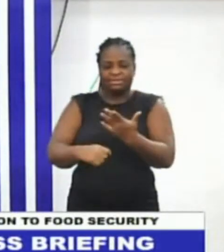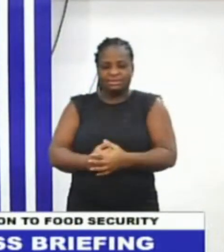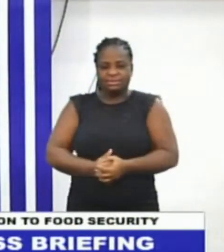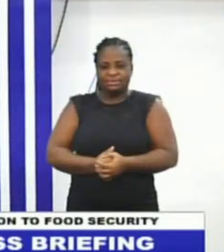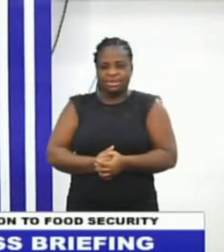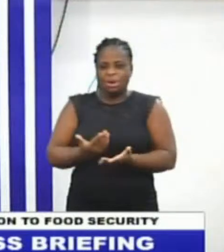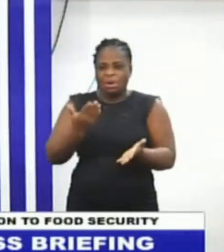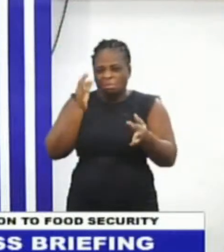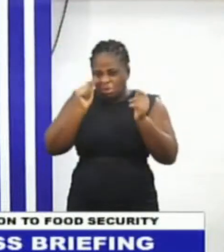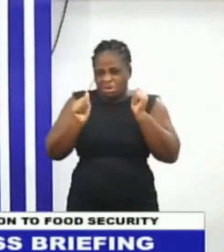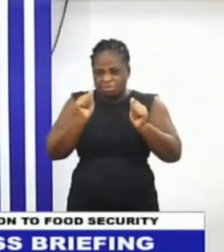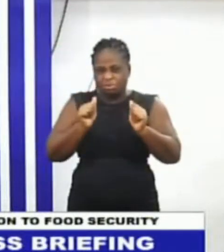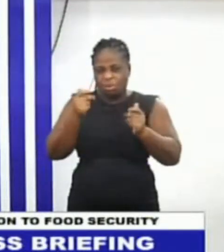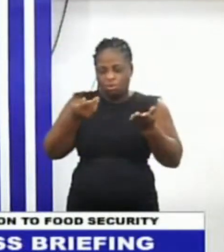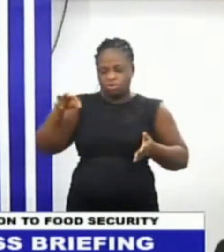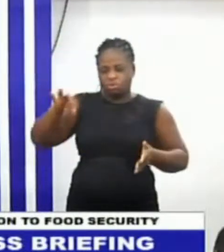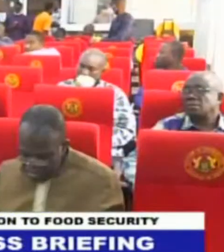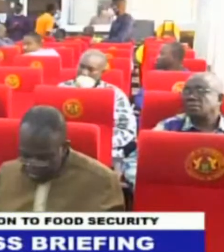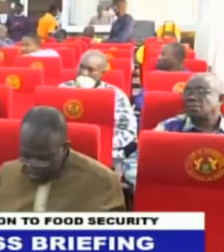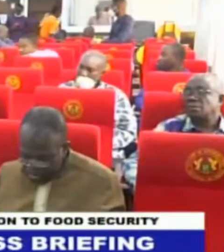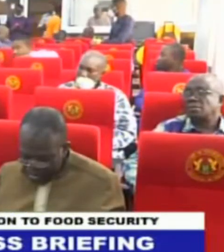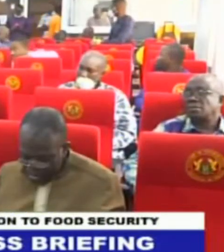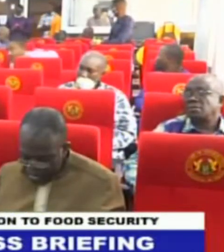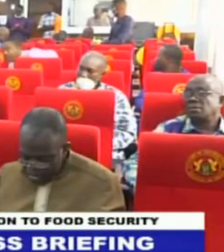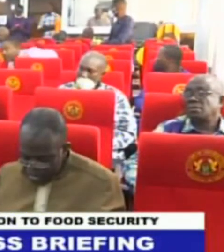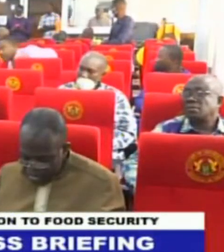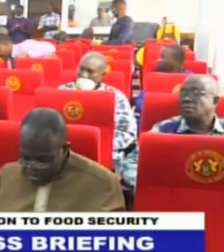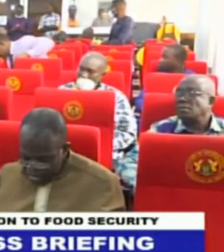profiteer at this time? Honorable Minister.